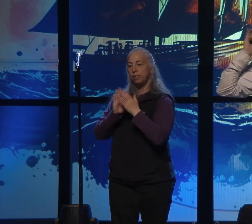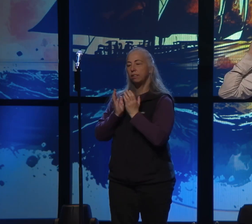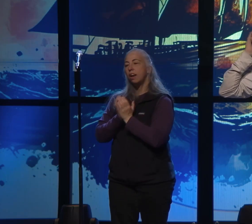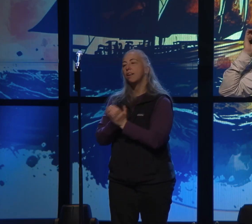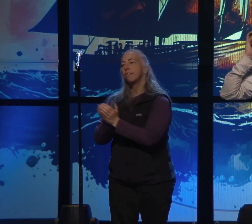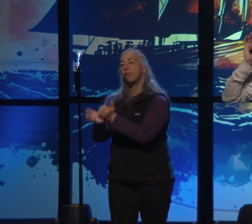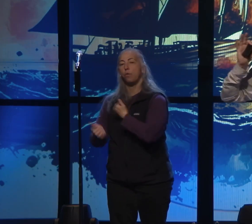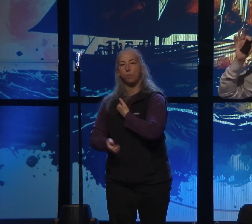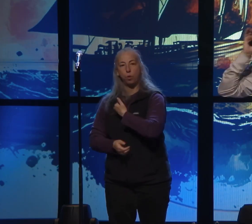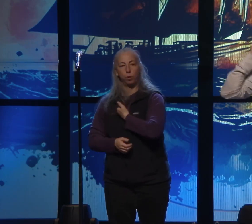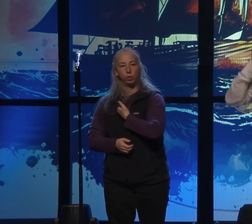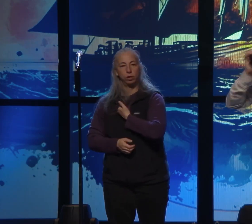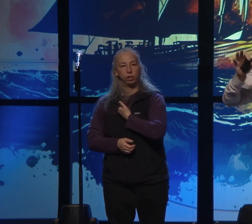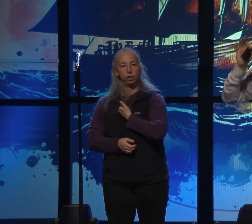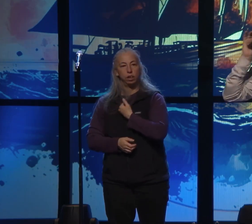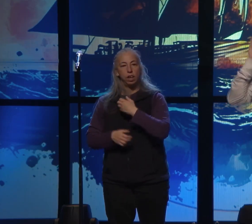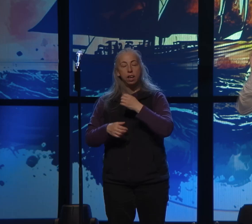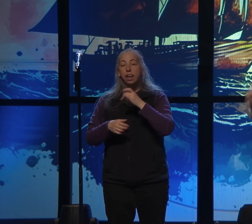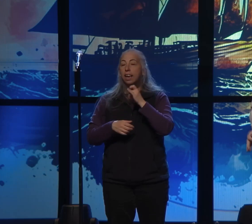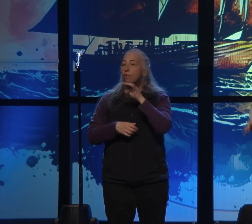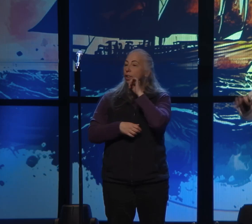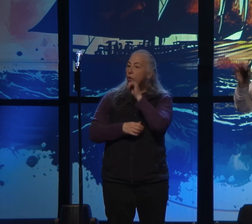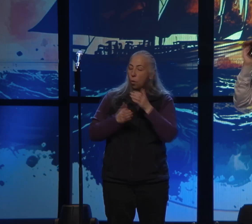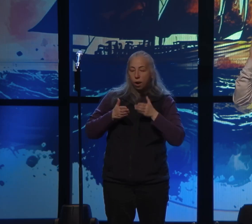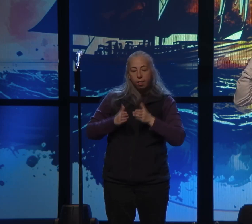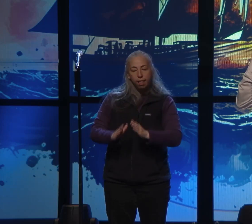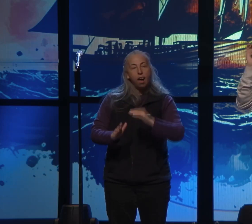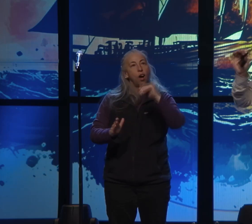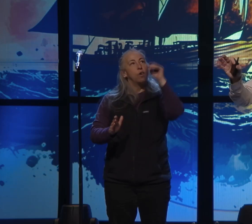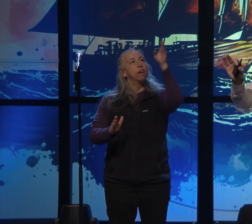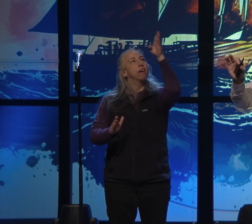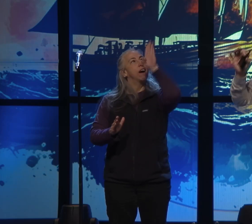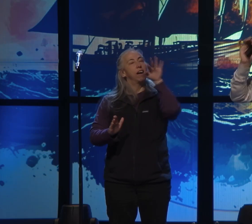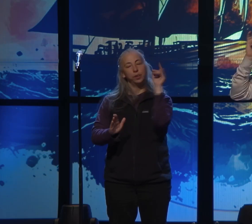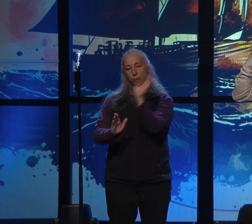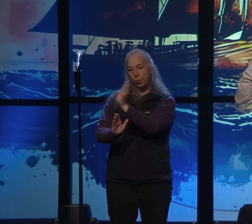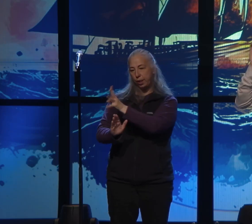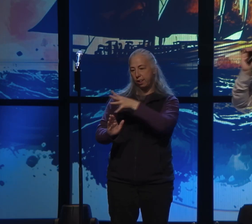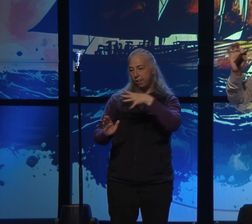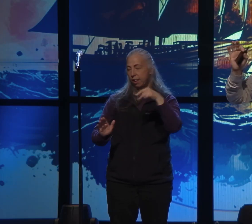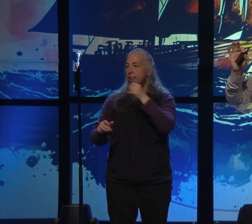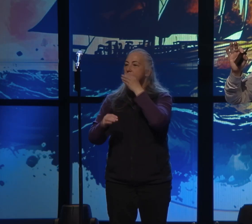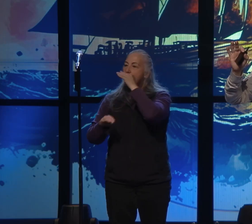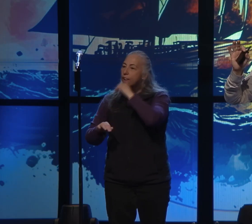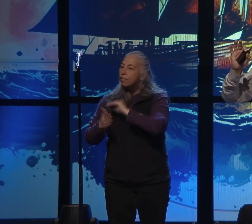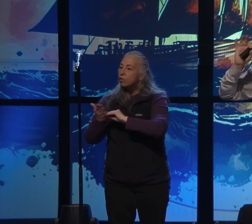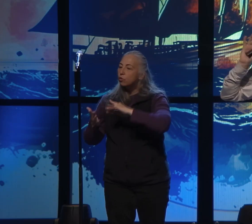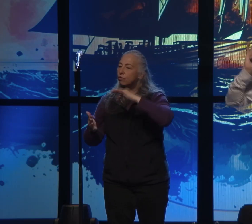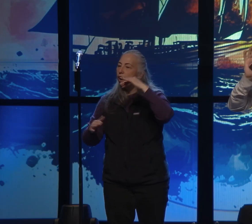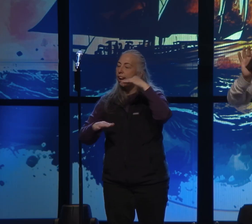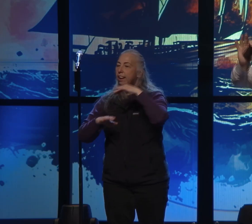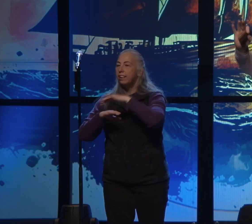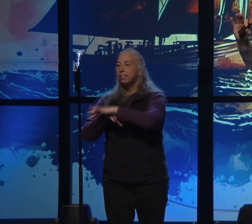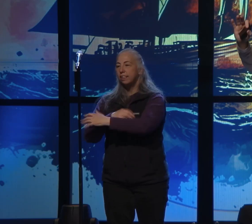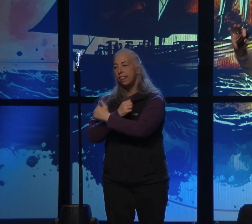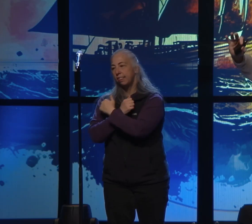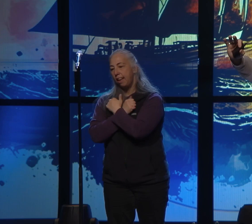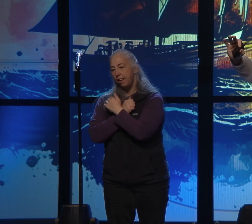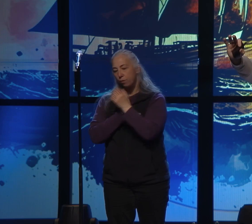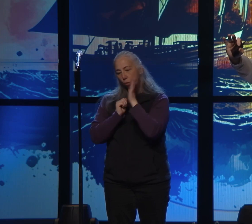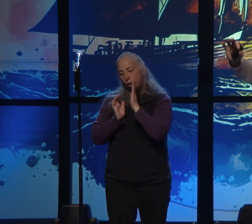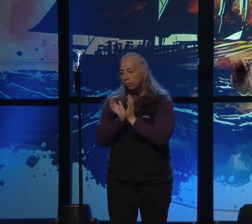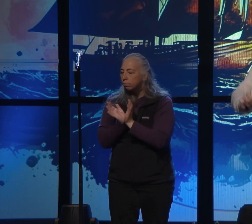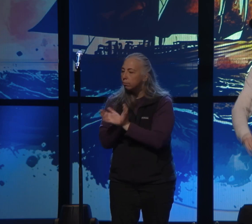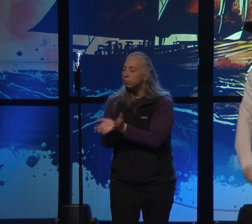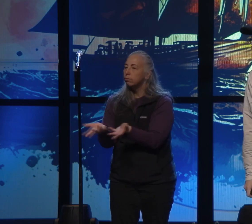wind of God's grace and love and forgiveness and care for the least of these propel us forward in